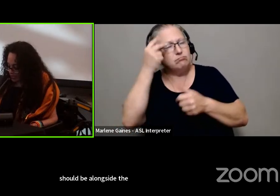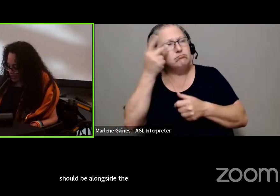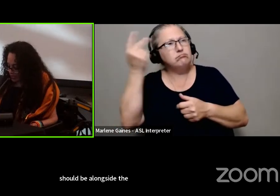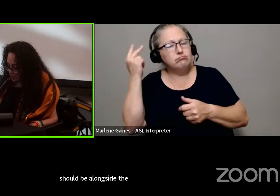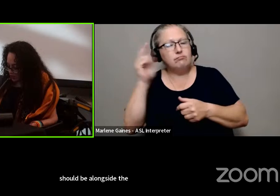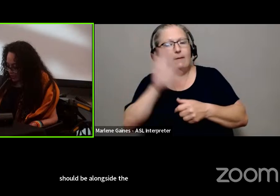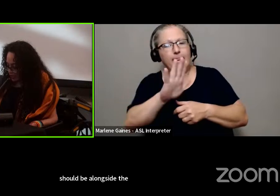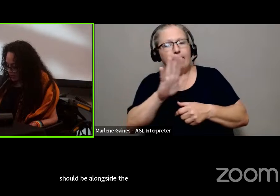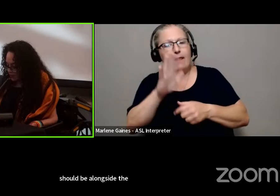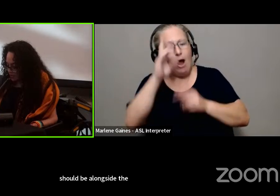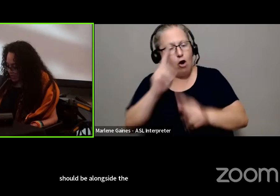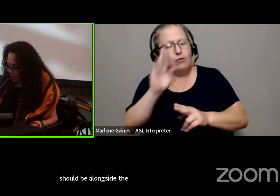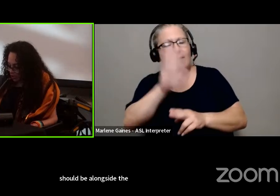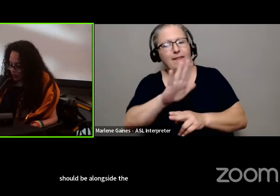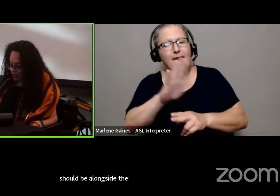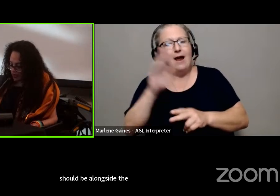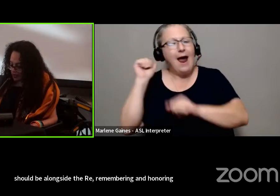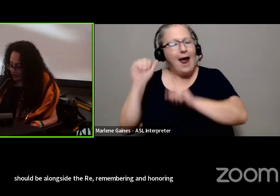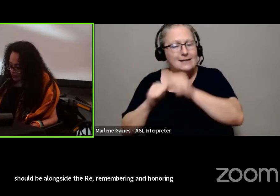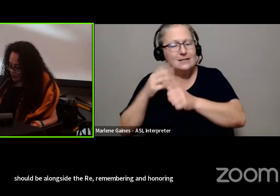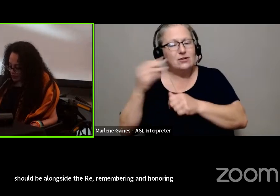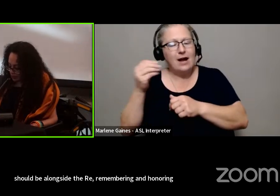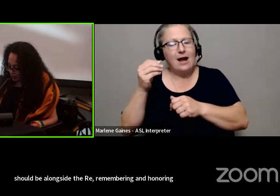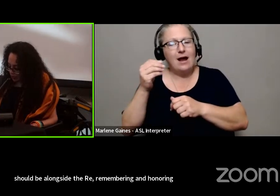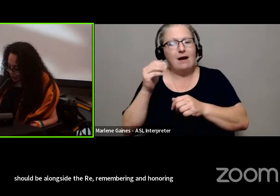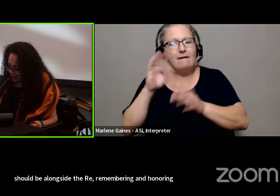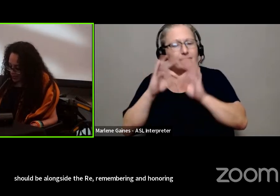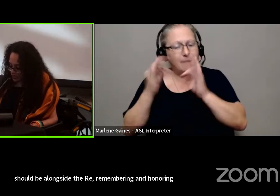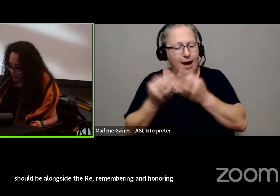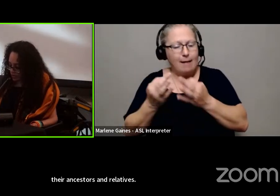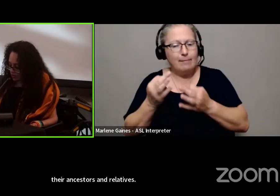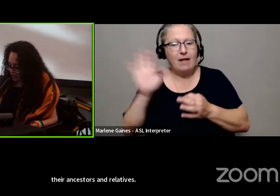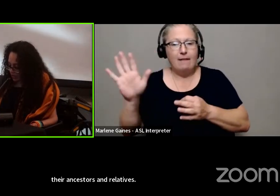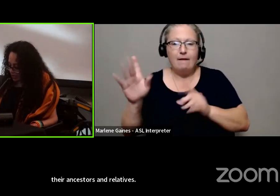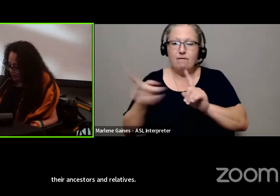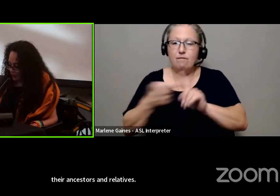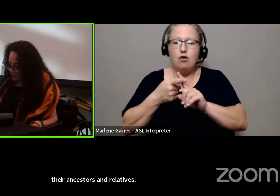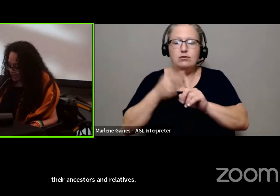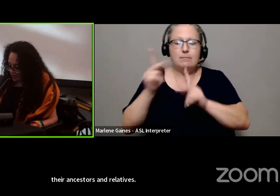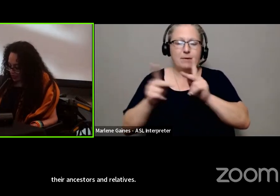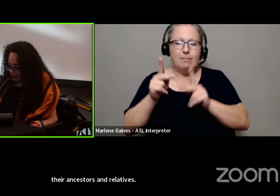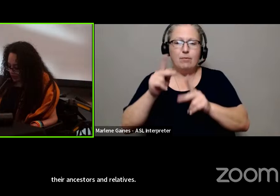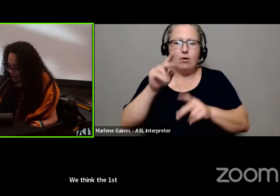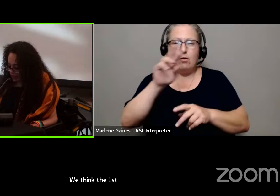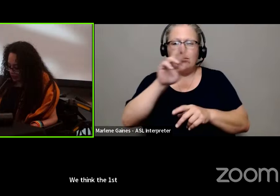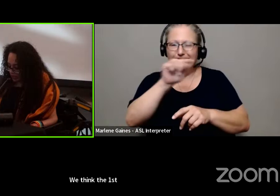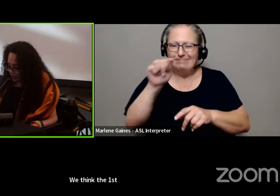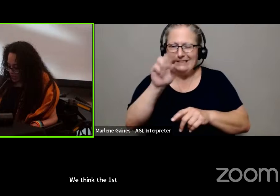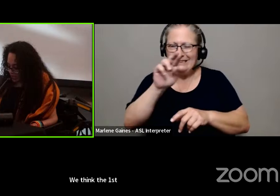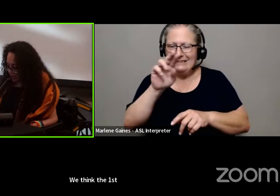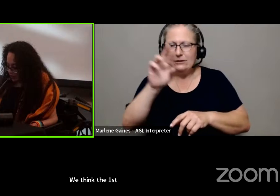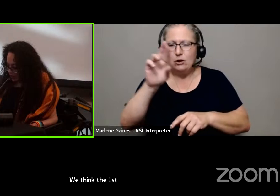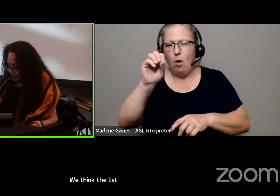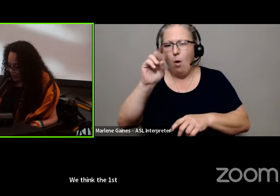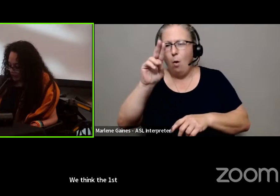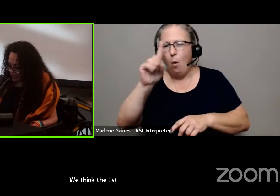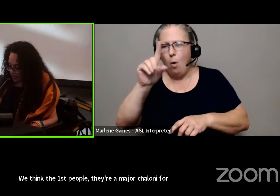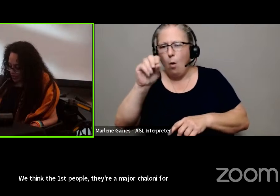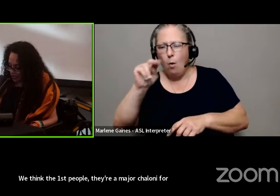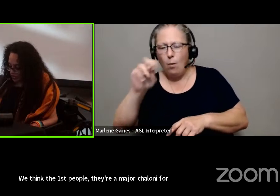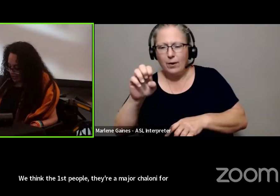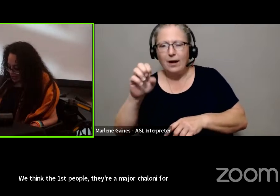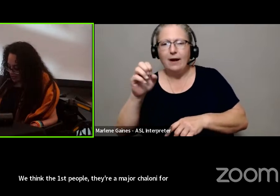their ancestors and relatives. We thank the first people, the Ramaytush Ohlone, for taking care of the land we use now